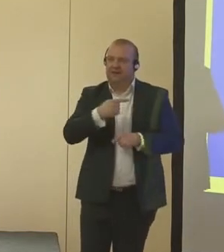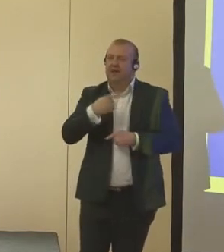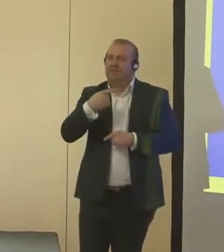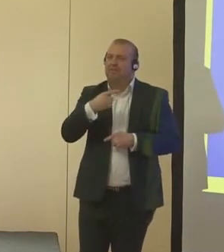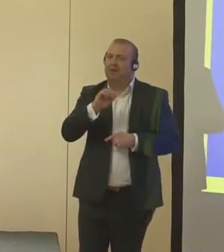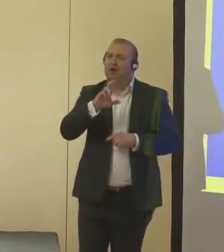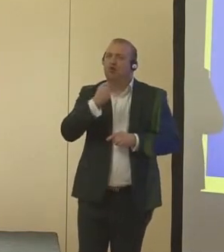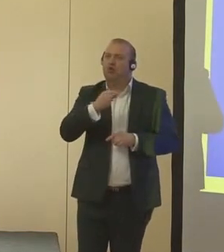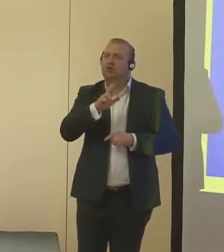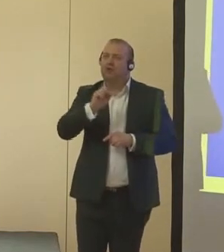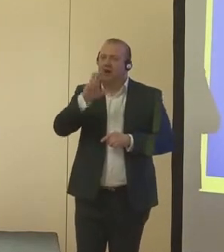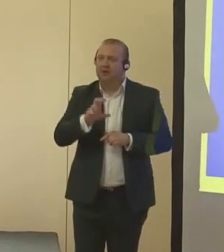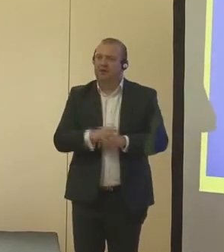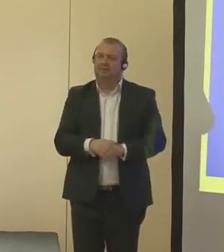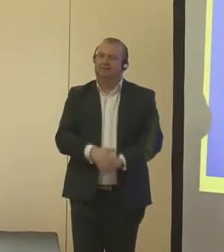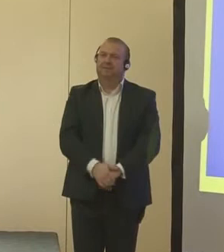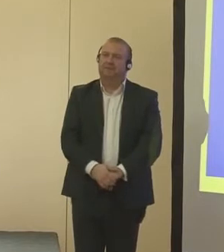policy.